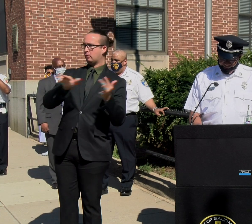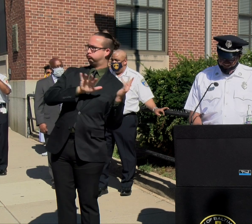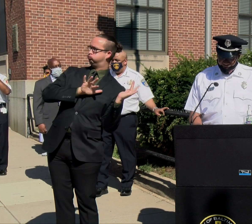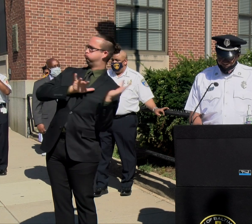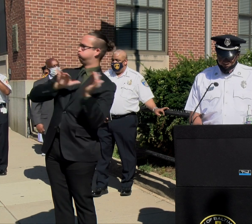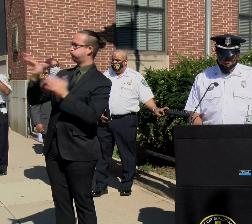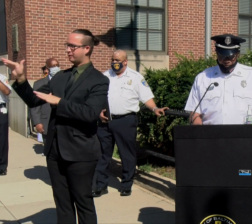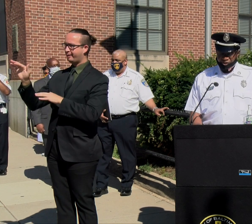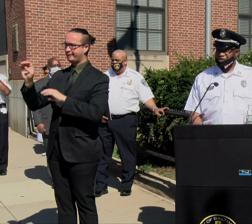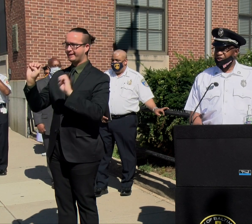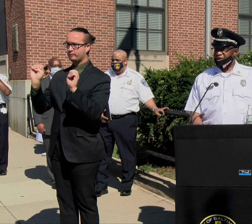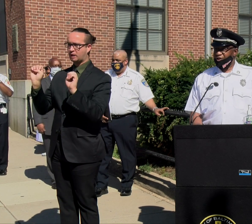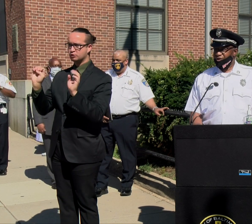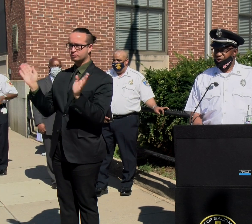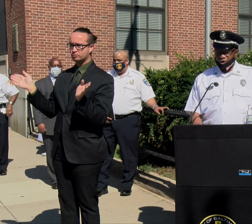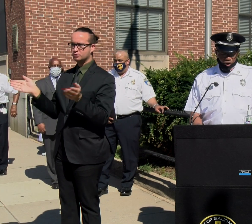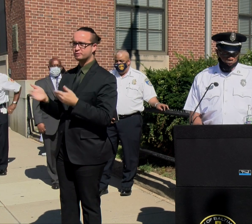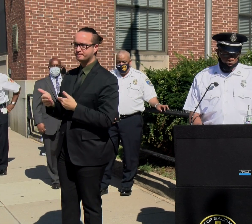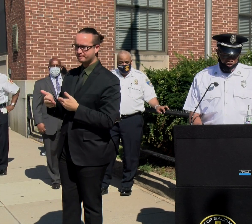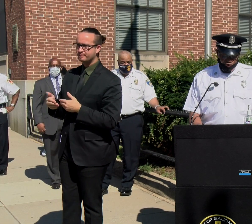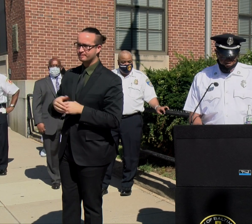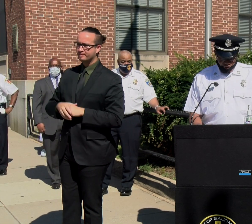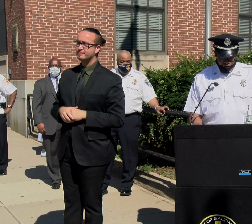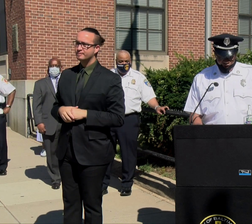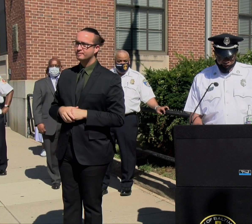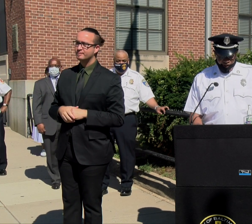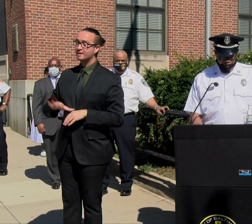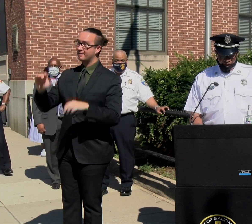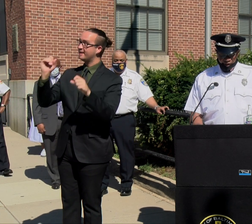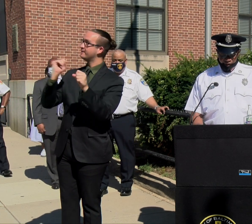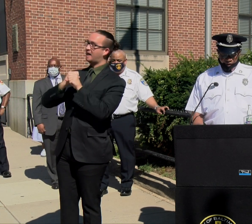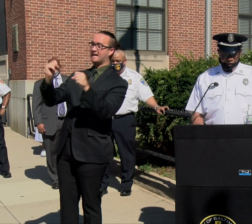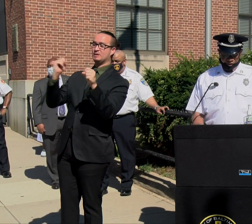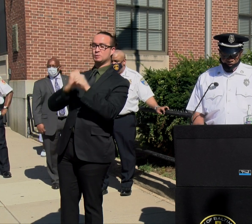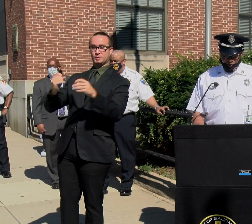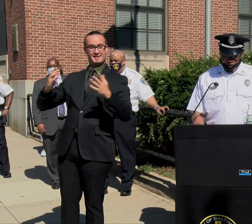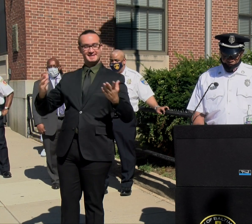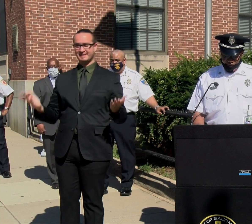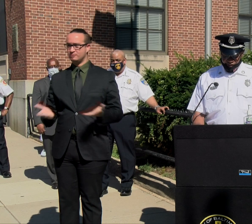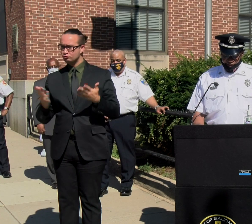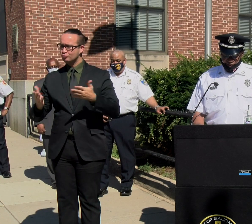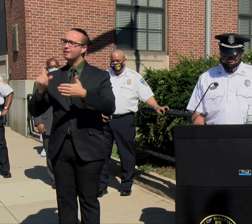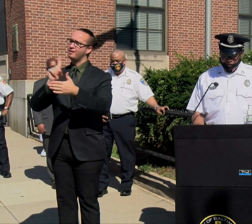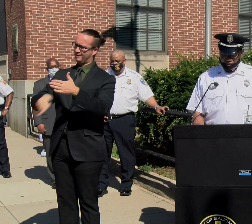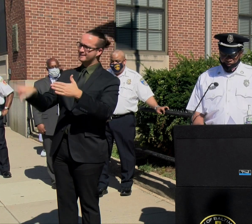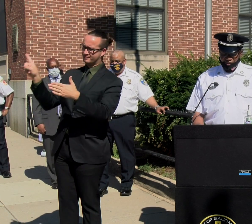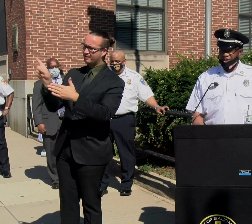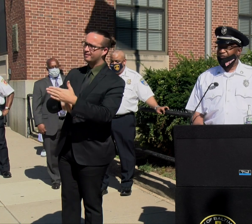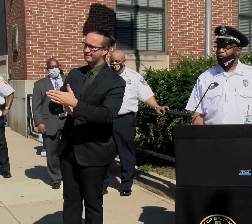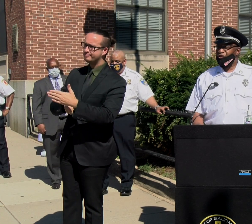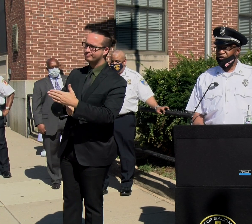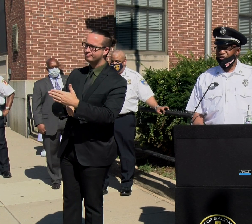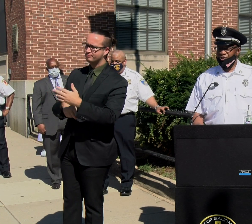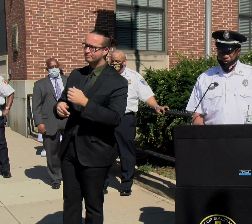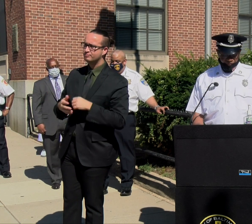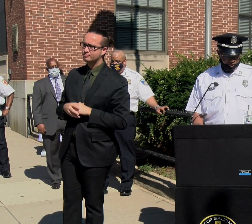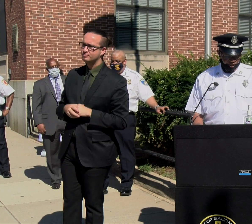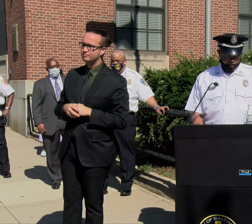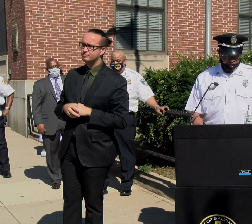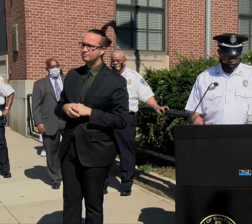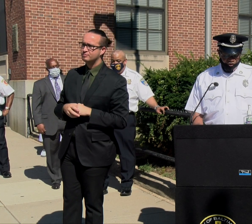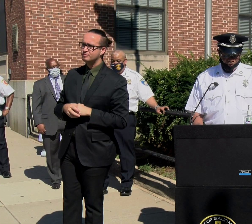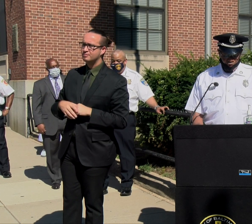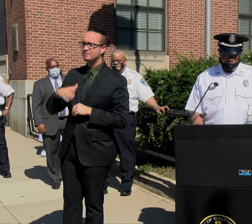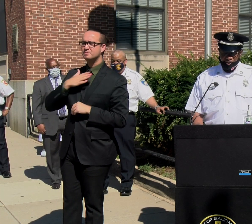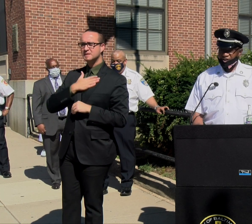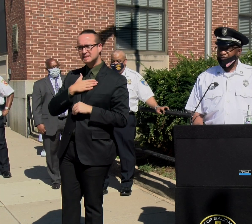be canceled in Baltimore this year, we strongly encourage and urge residents to consider safe alternatives